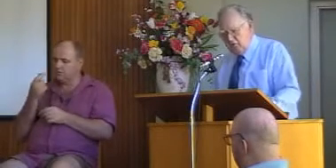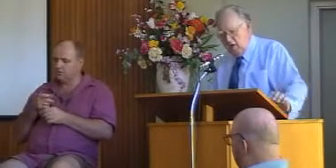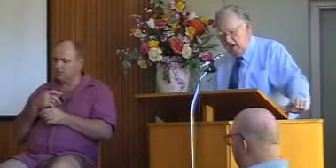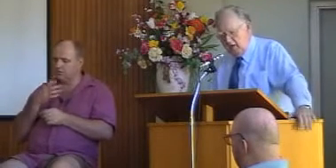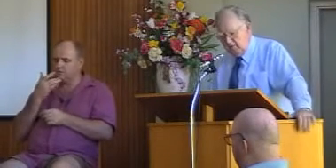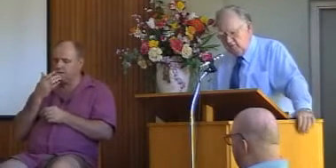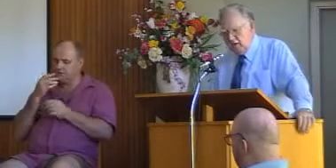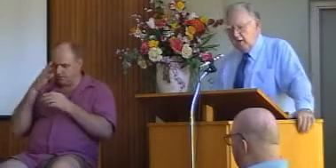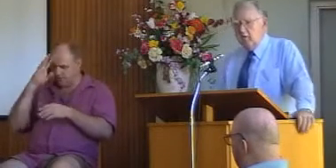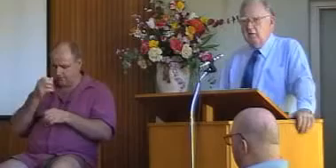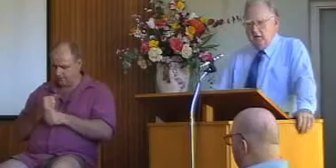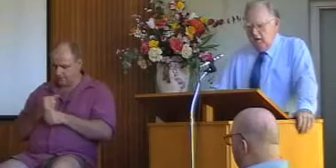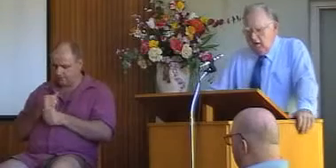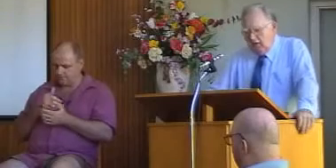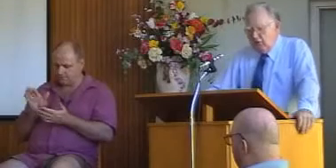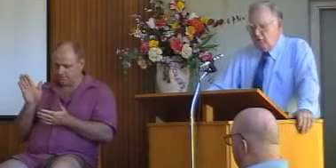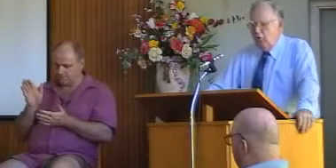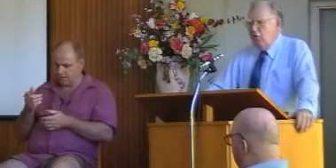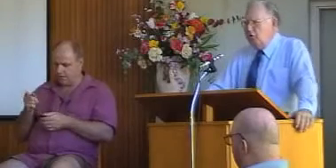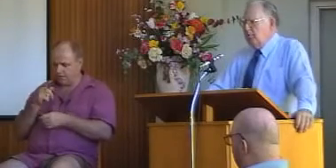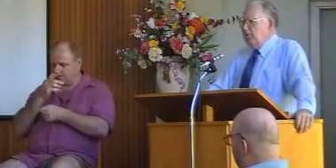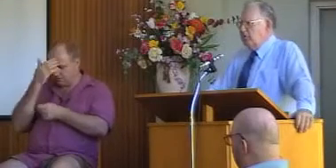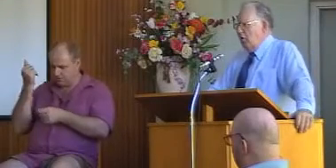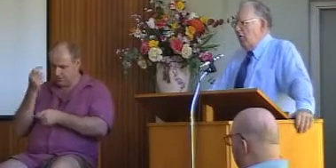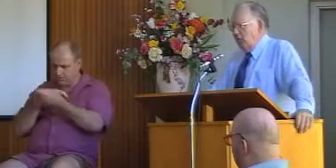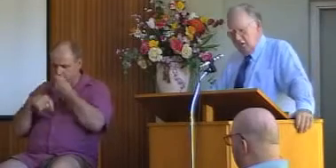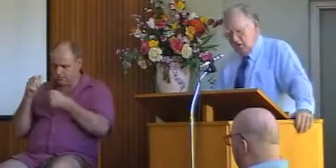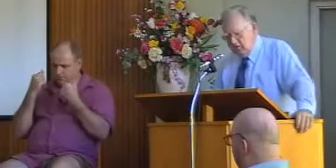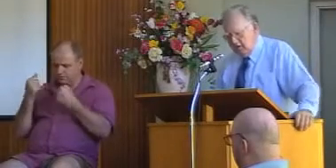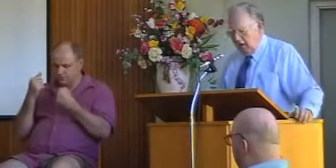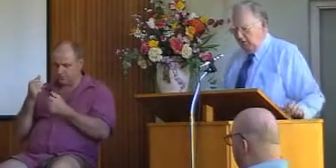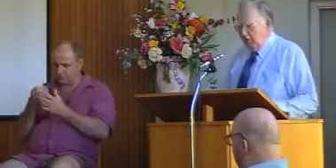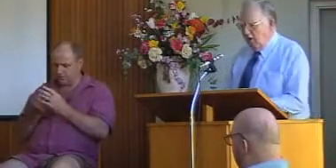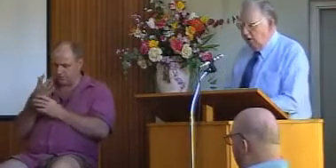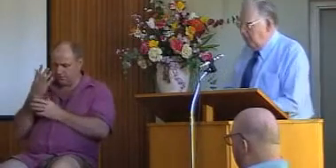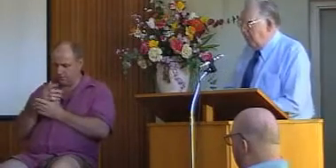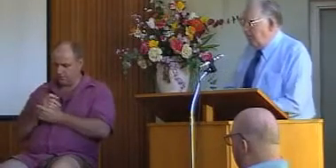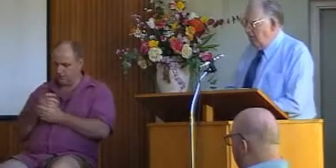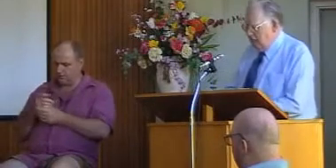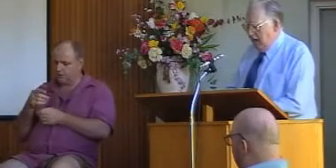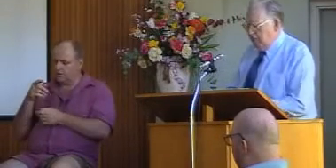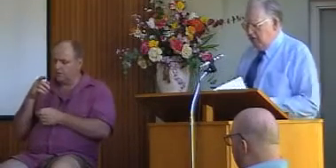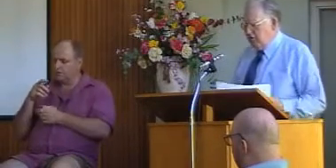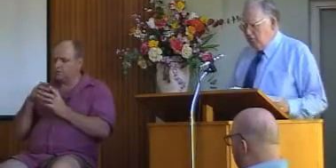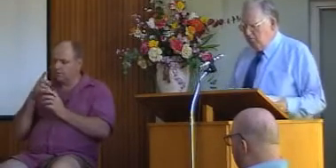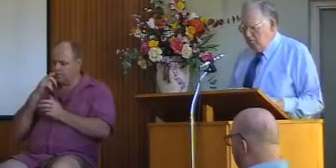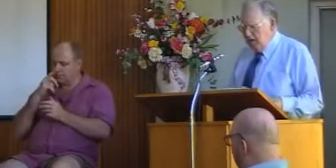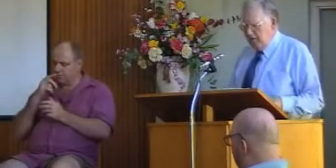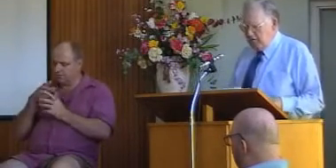and shrines forsaken as the true worshippers turned to the living God. There have